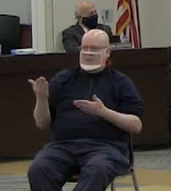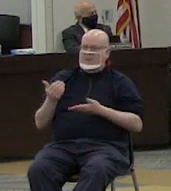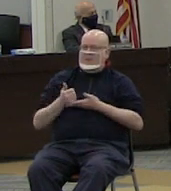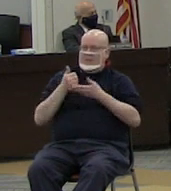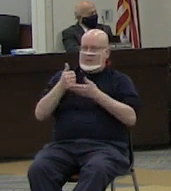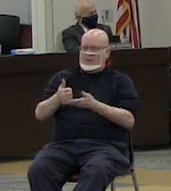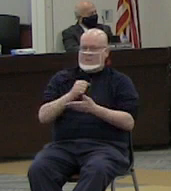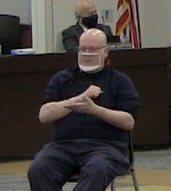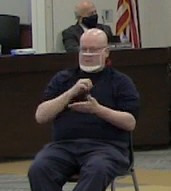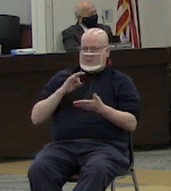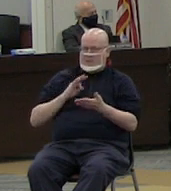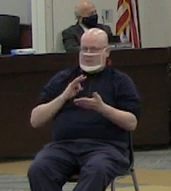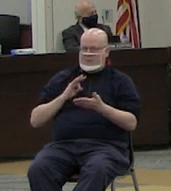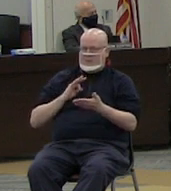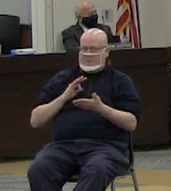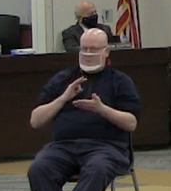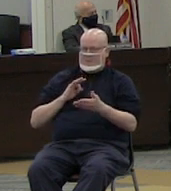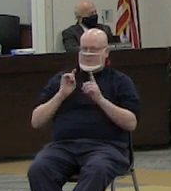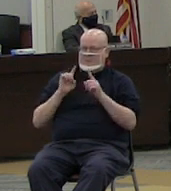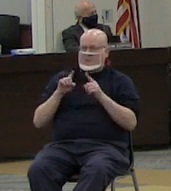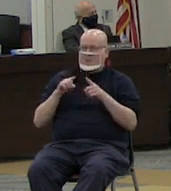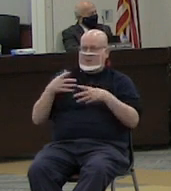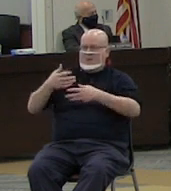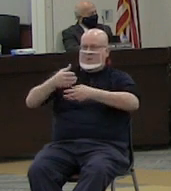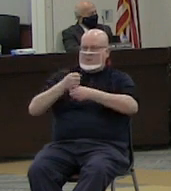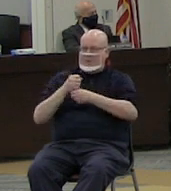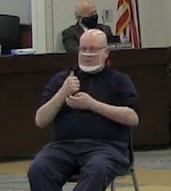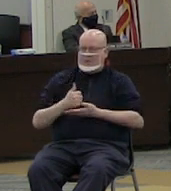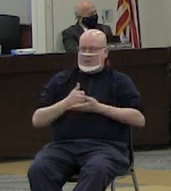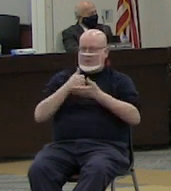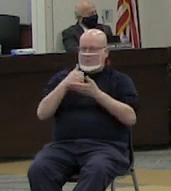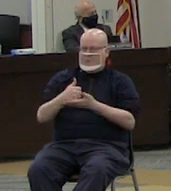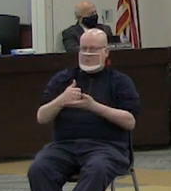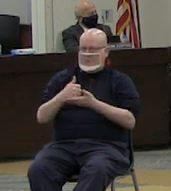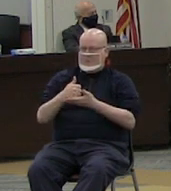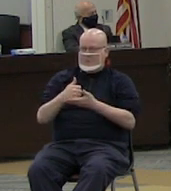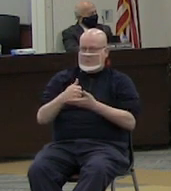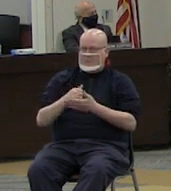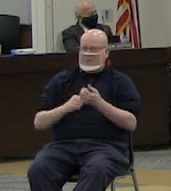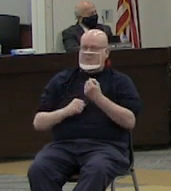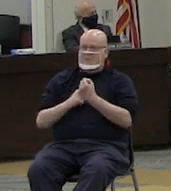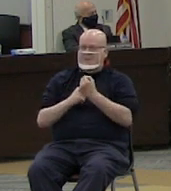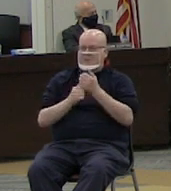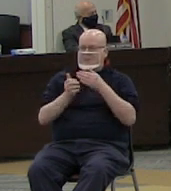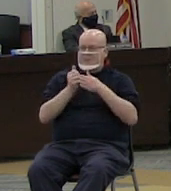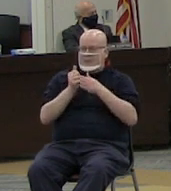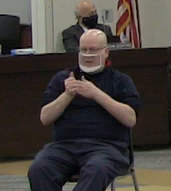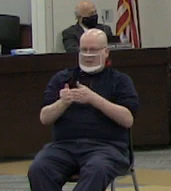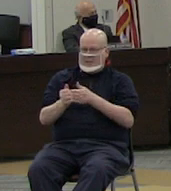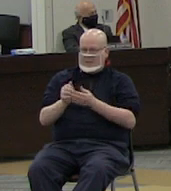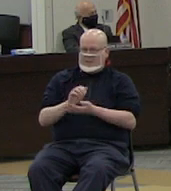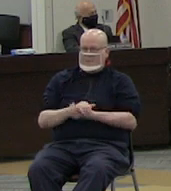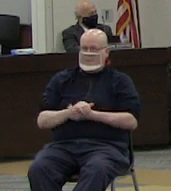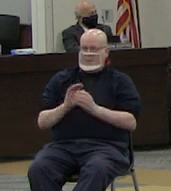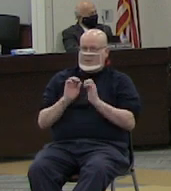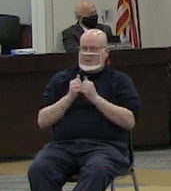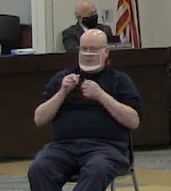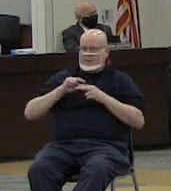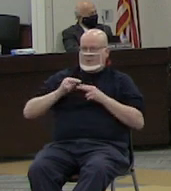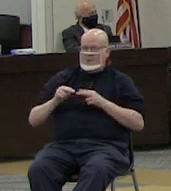go to get some help, some assistance, some guidance in how to lose